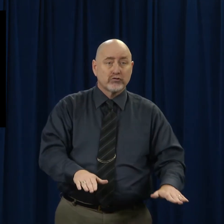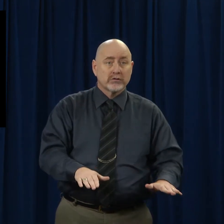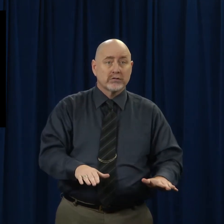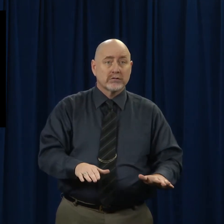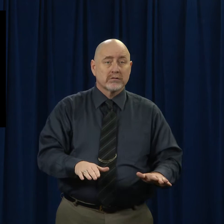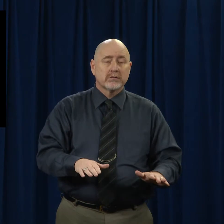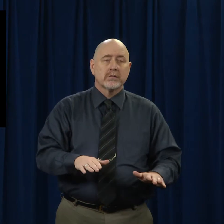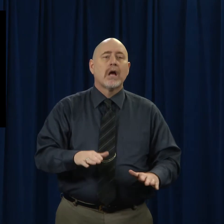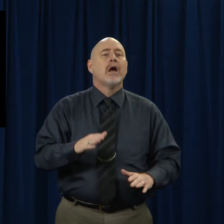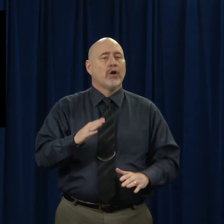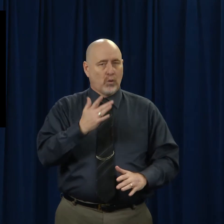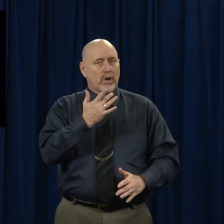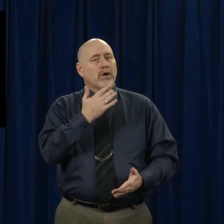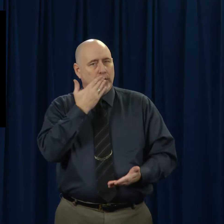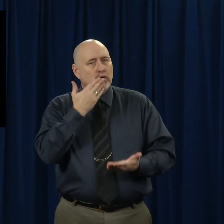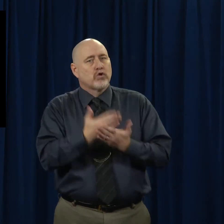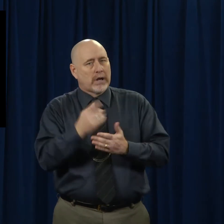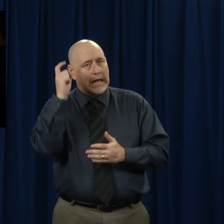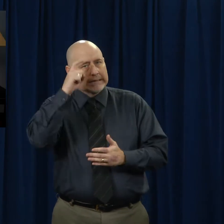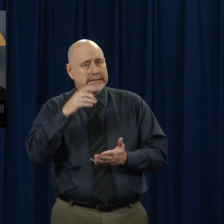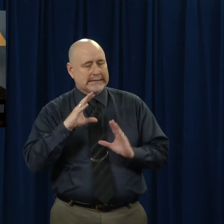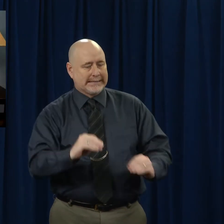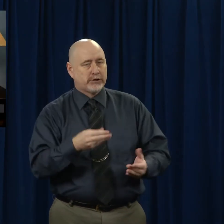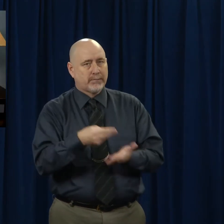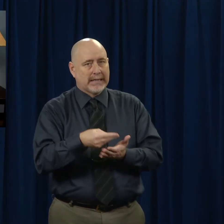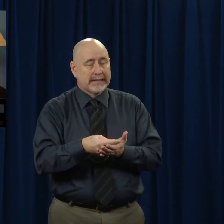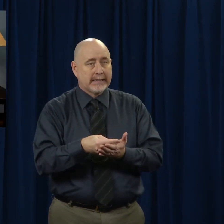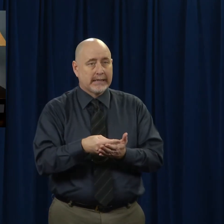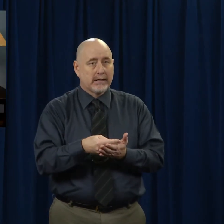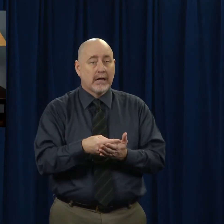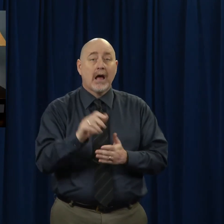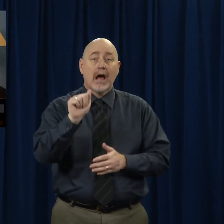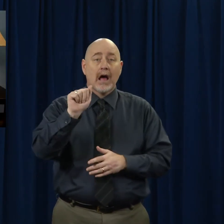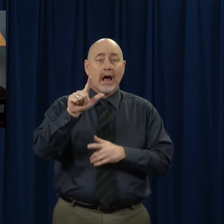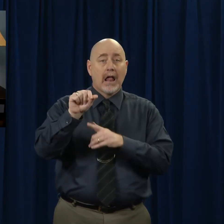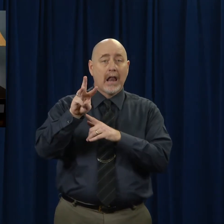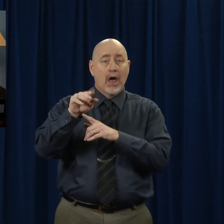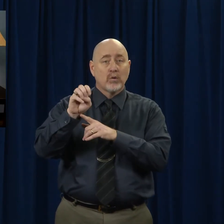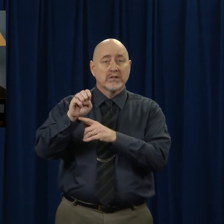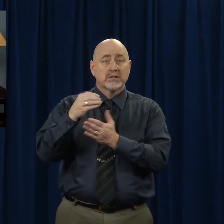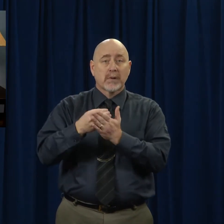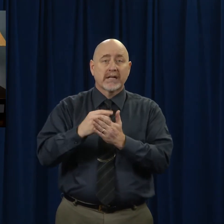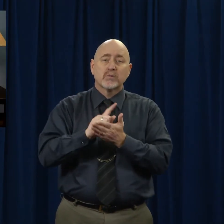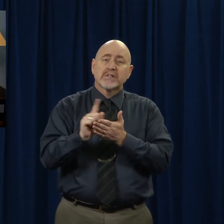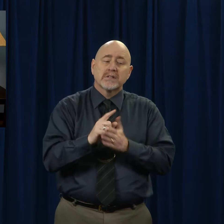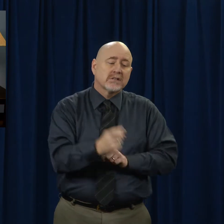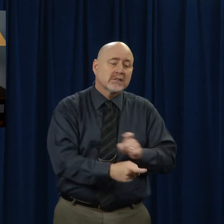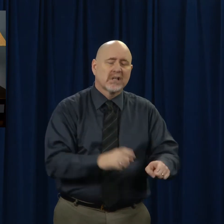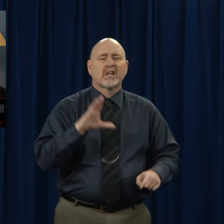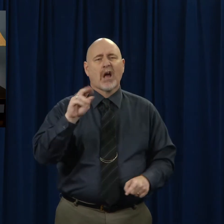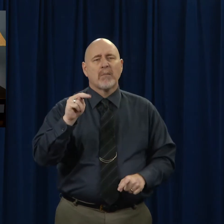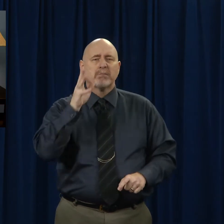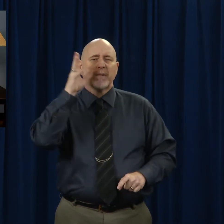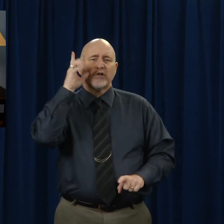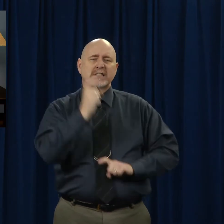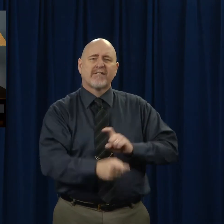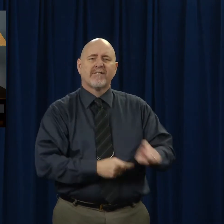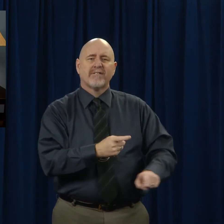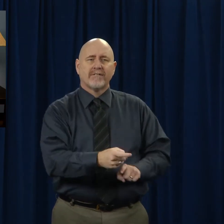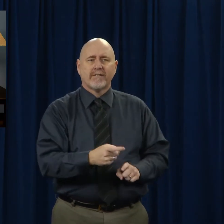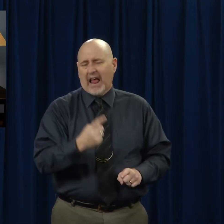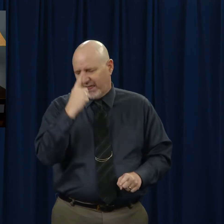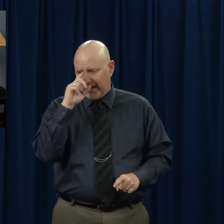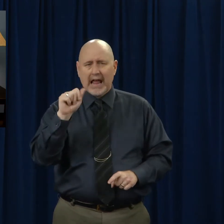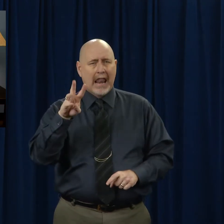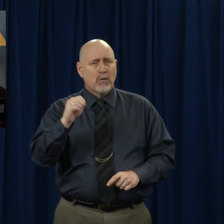some point, you'll do them a favor to teach them about money. Now, allowance is something that, of course, is commonly given by parents to their kids. And I